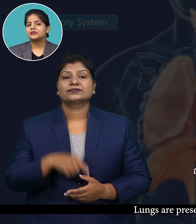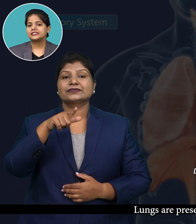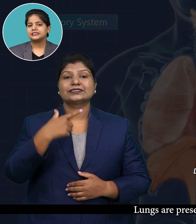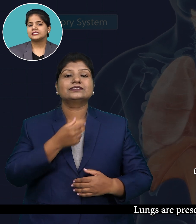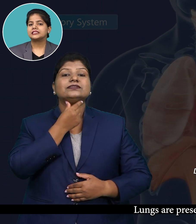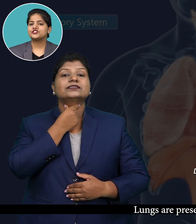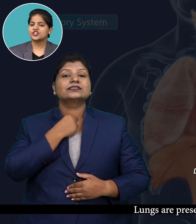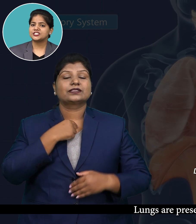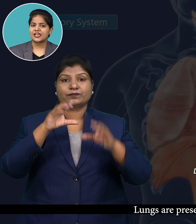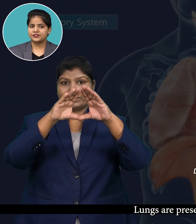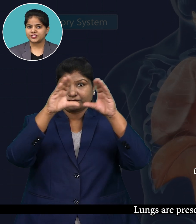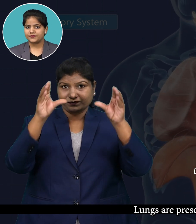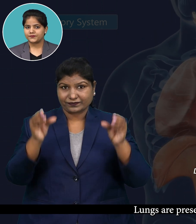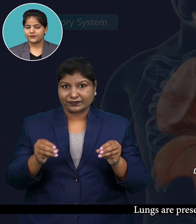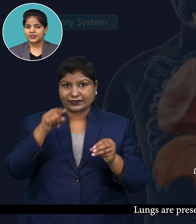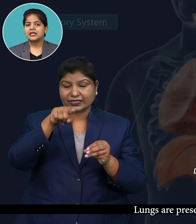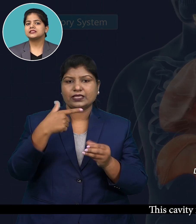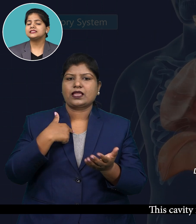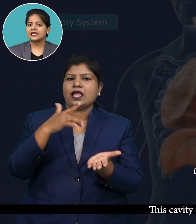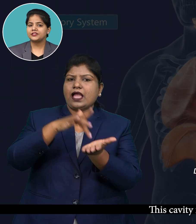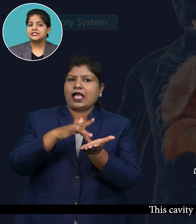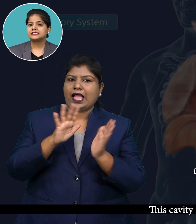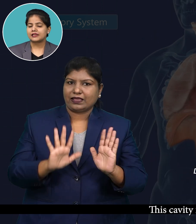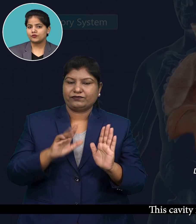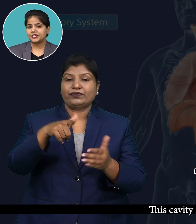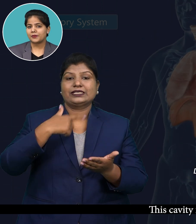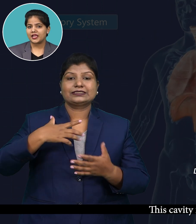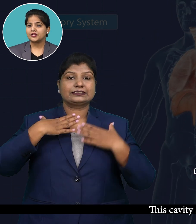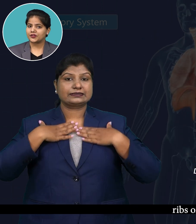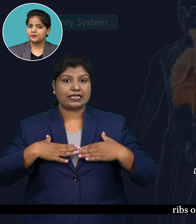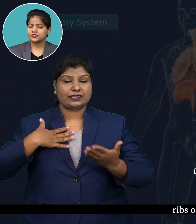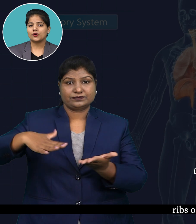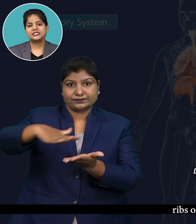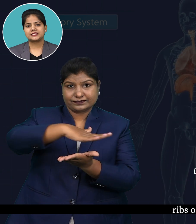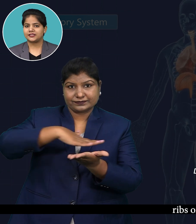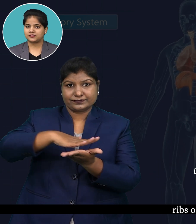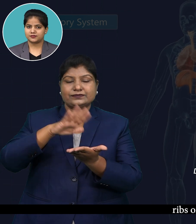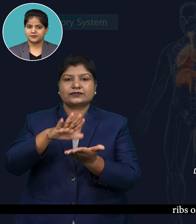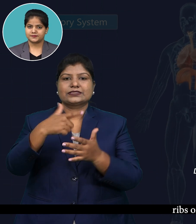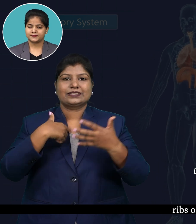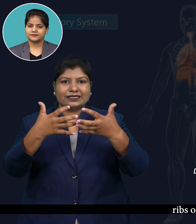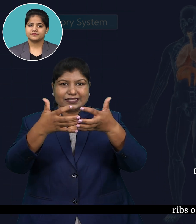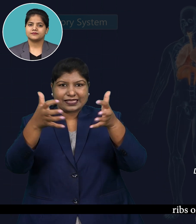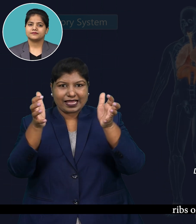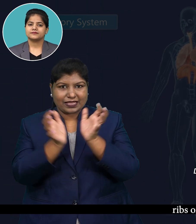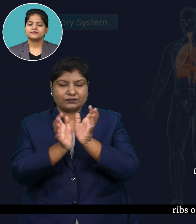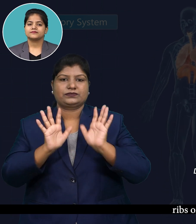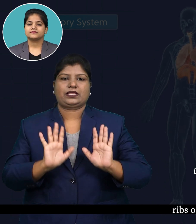Lungs are present in the chest cavity. This cavity is surrounded by ribs on the sides.